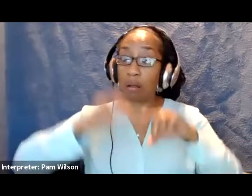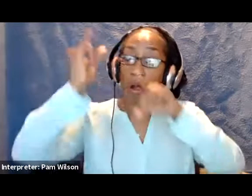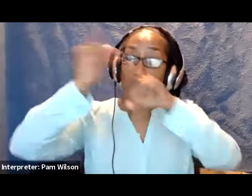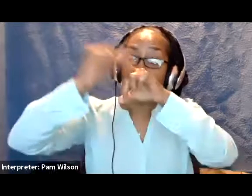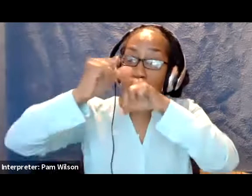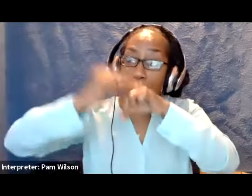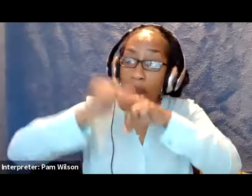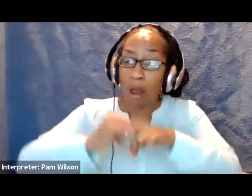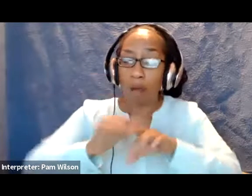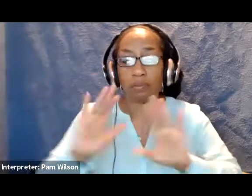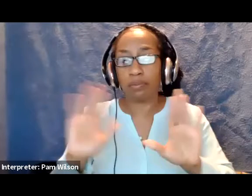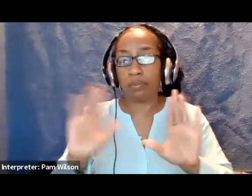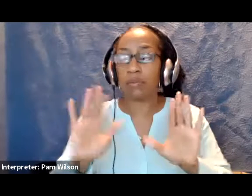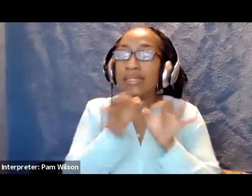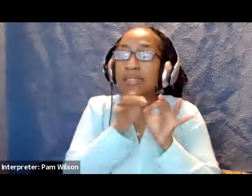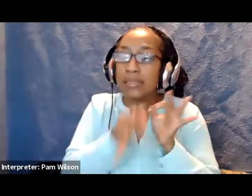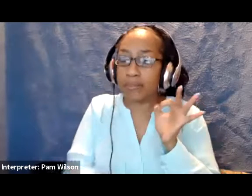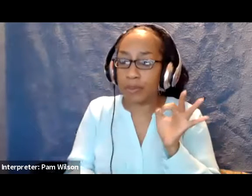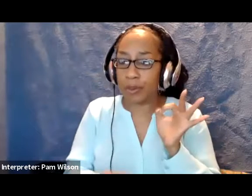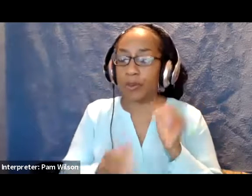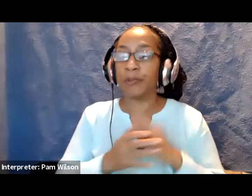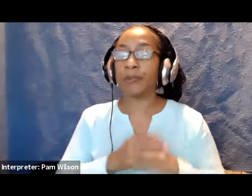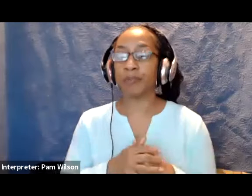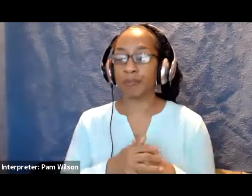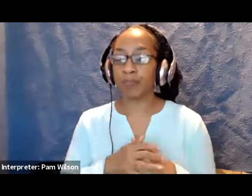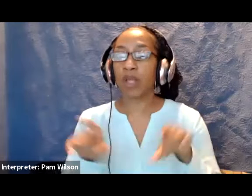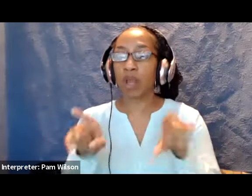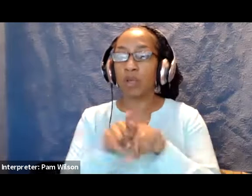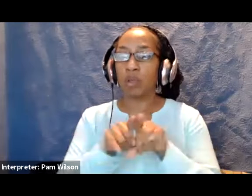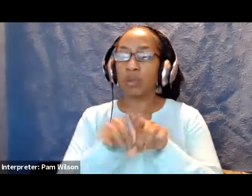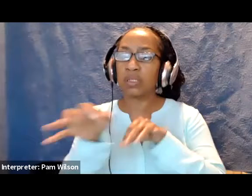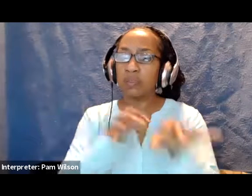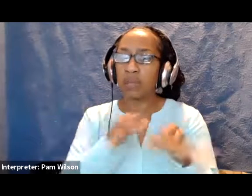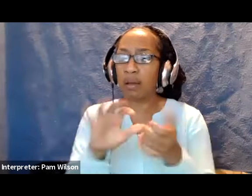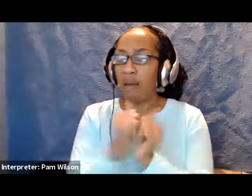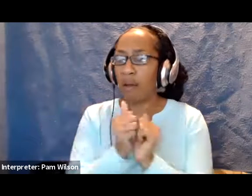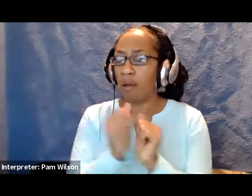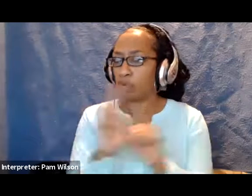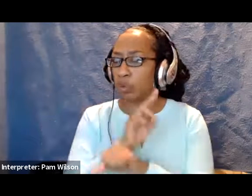And discuss how to use